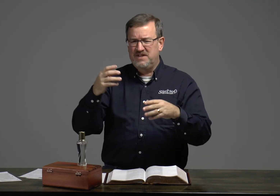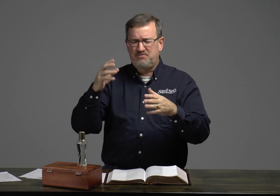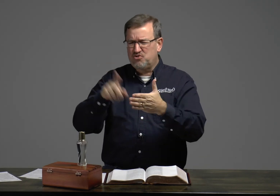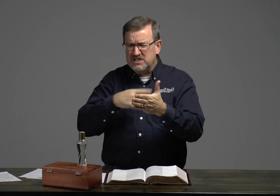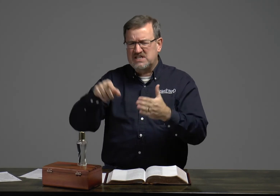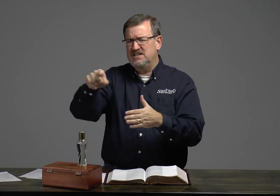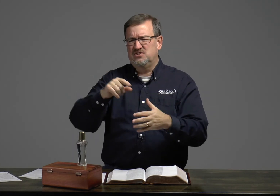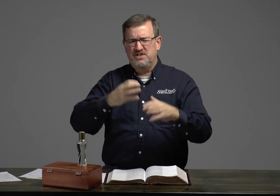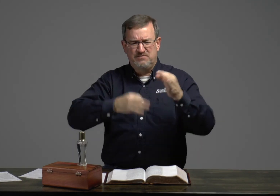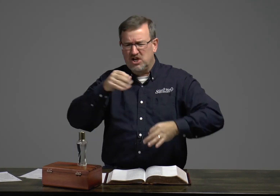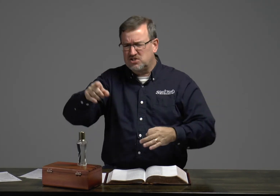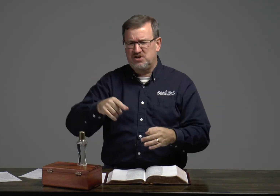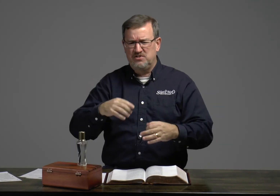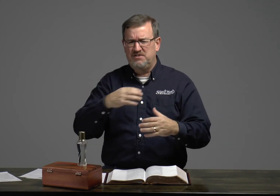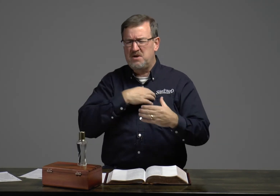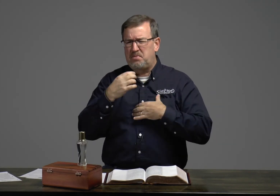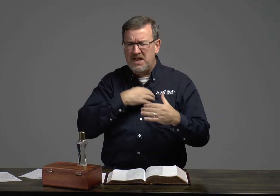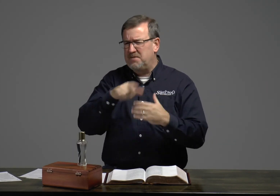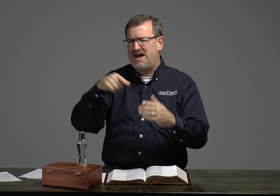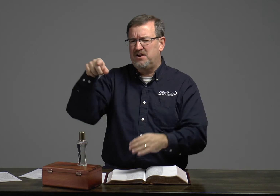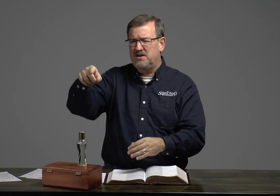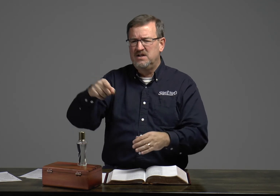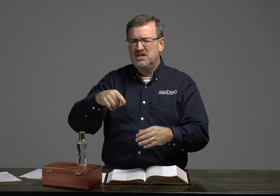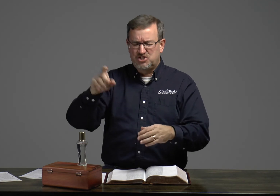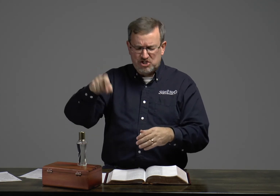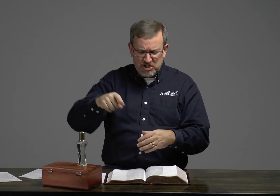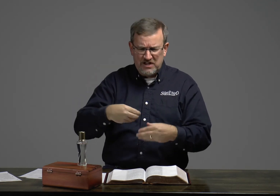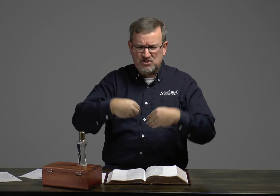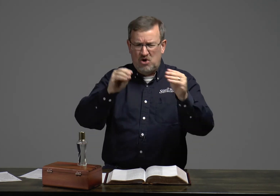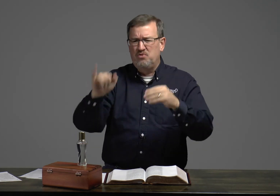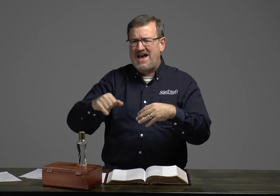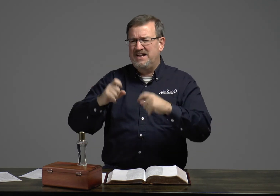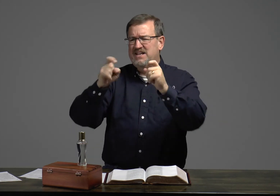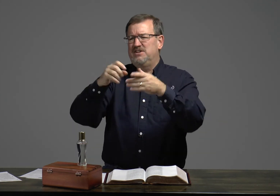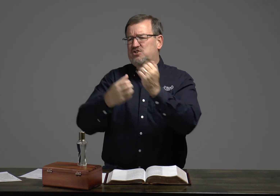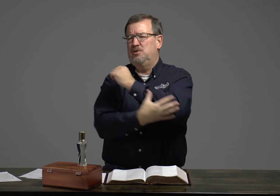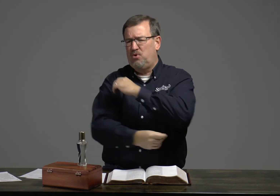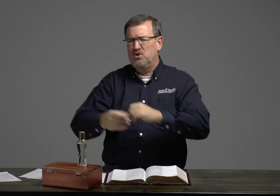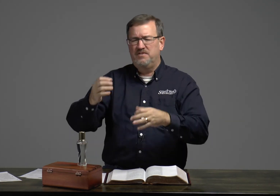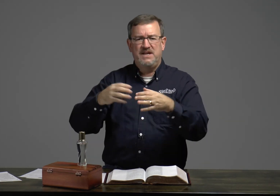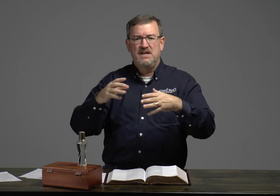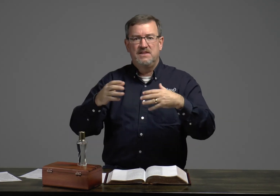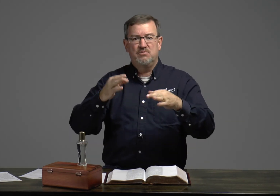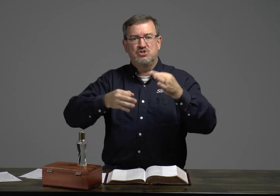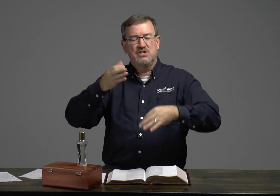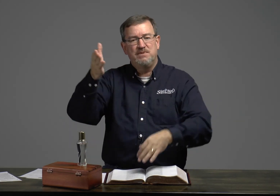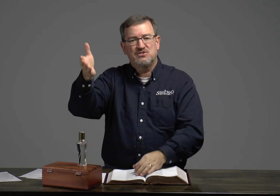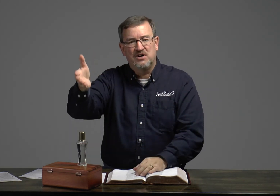They've criticized her. They've judged her. They've complained about her. She should have sold that and given it to the poor. And they were judgmental of